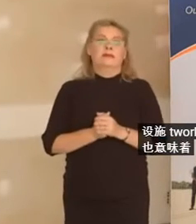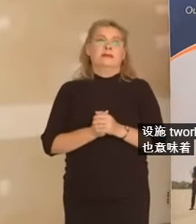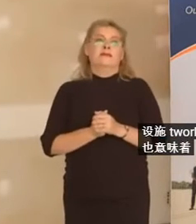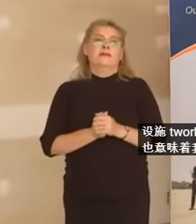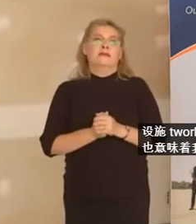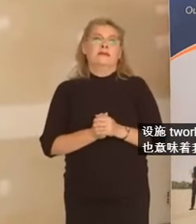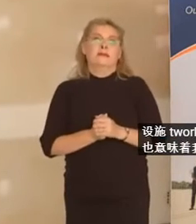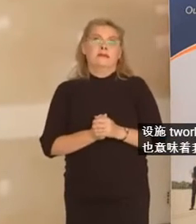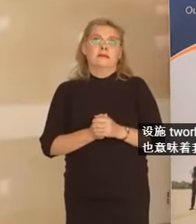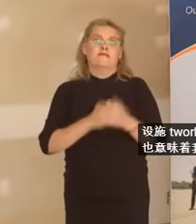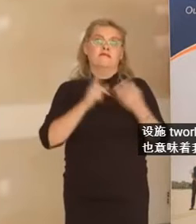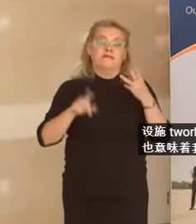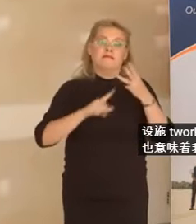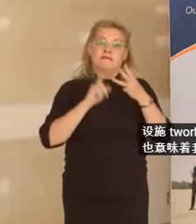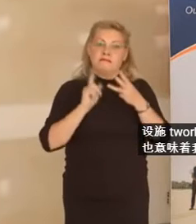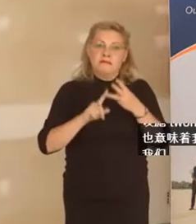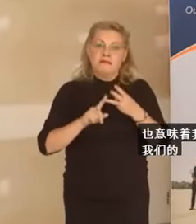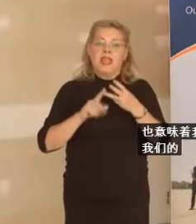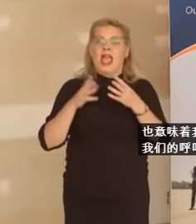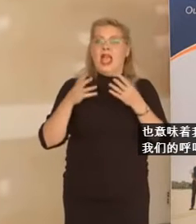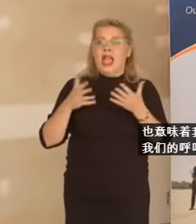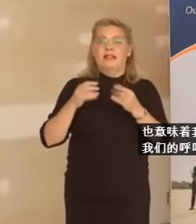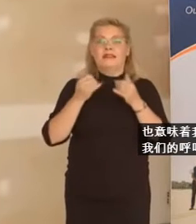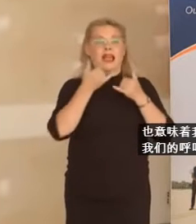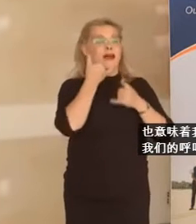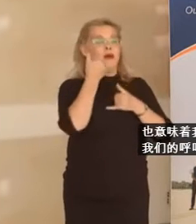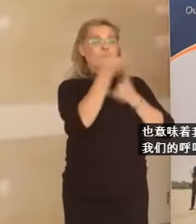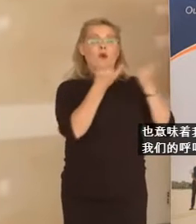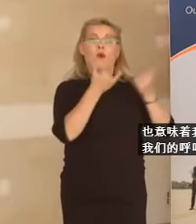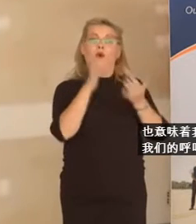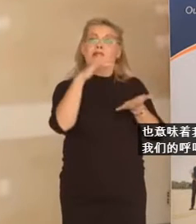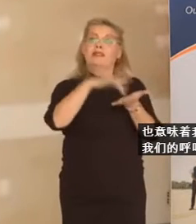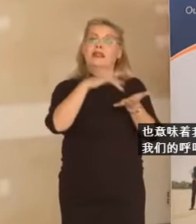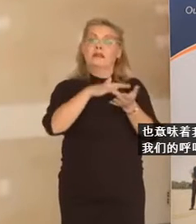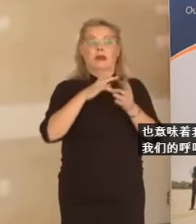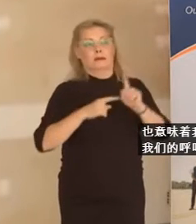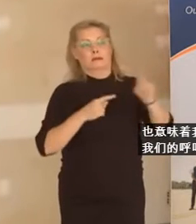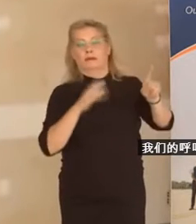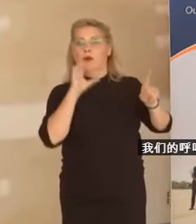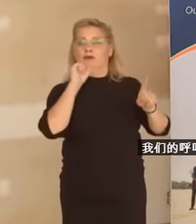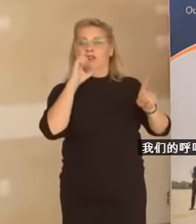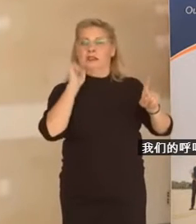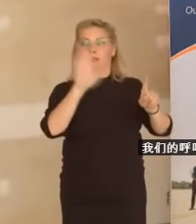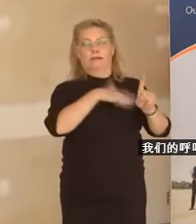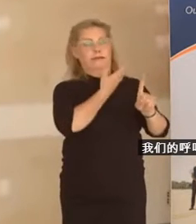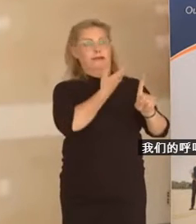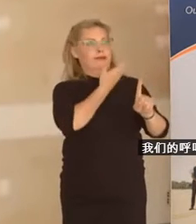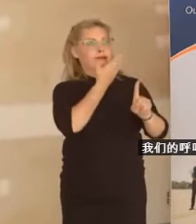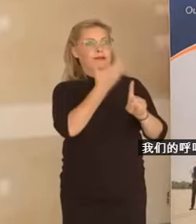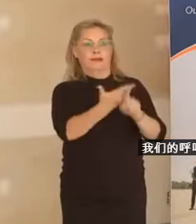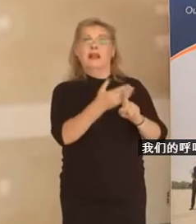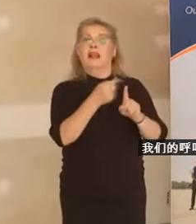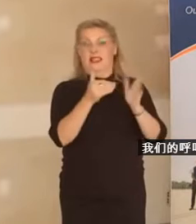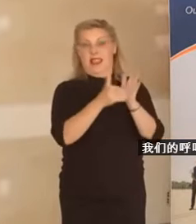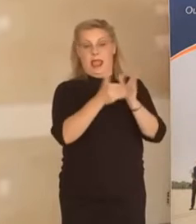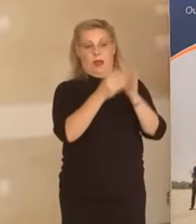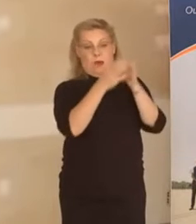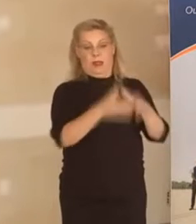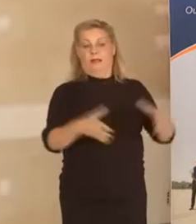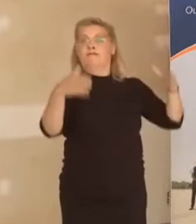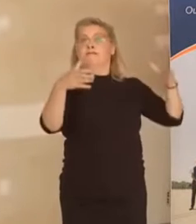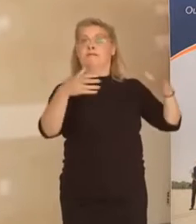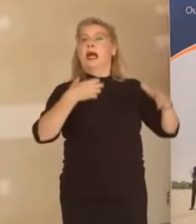also means we're going to be expanding our call centre, which has been in Orange forever. We'll be expanding that